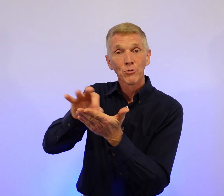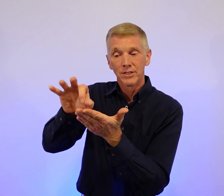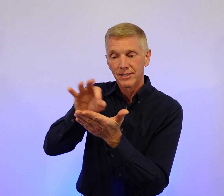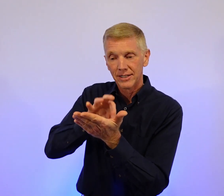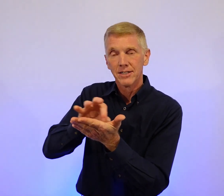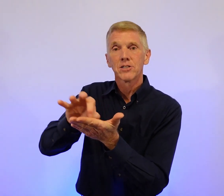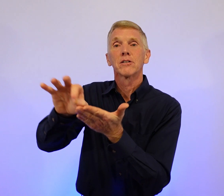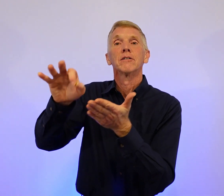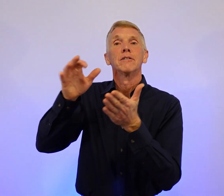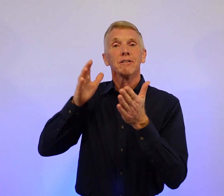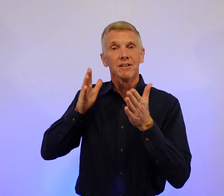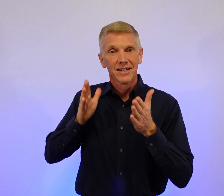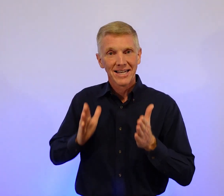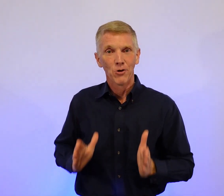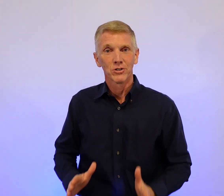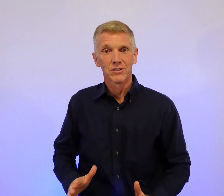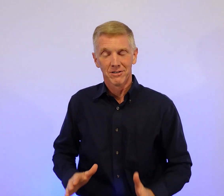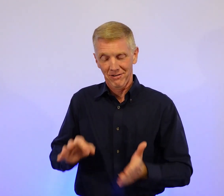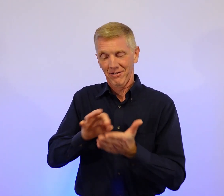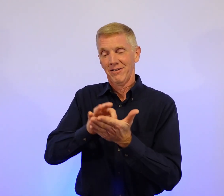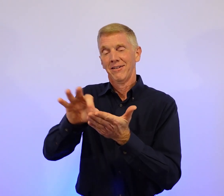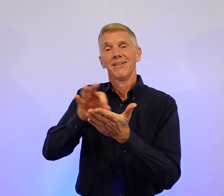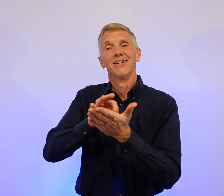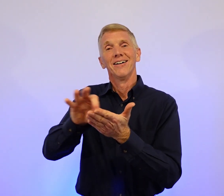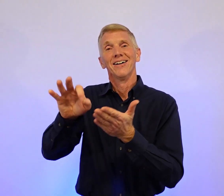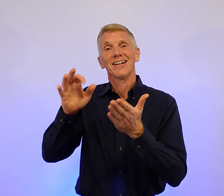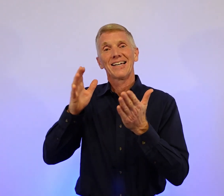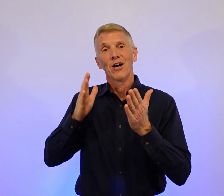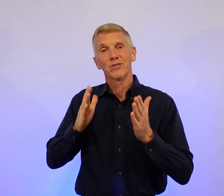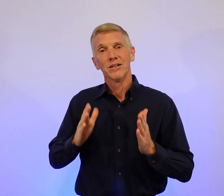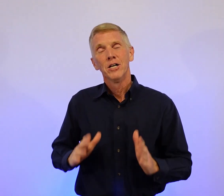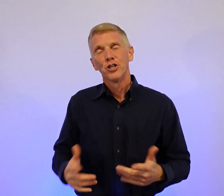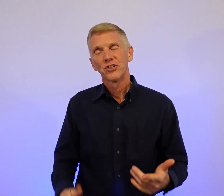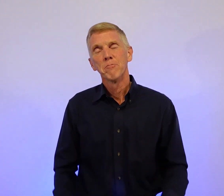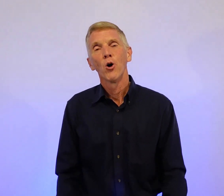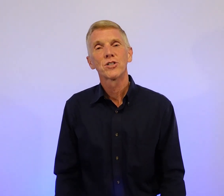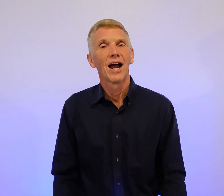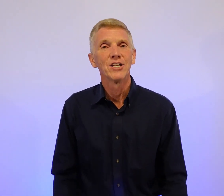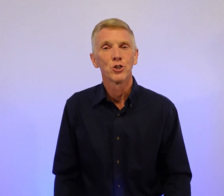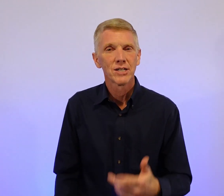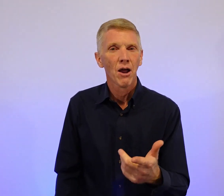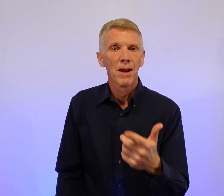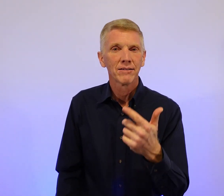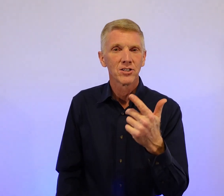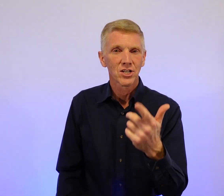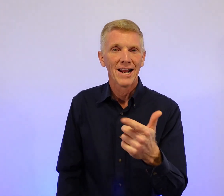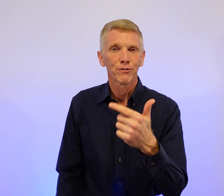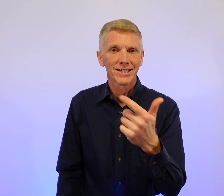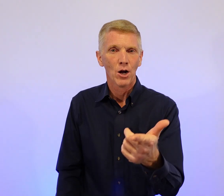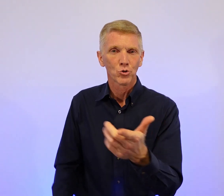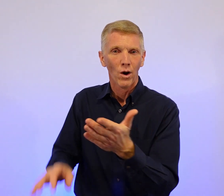accountant is an accountant. An accountant. You'll see most signs, you see how I made the sign for count